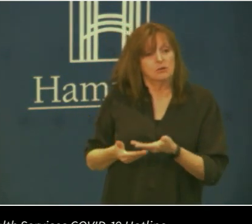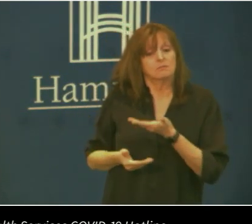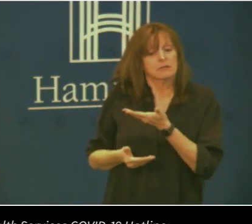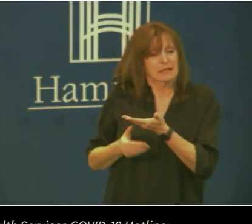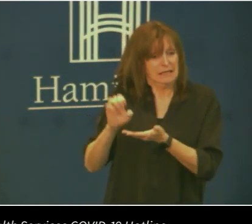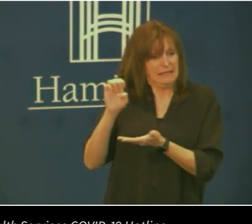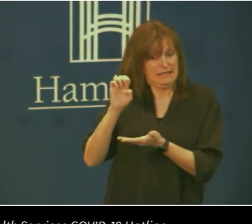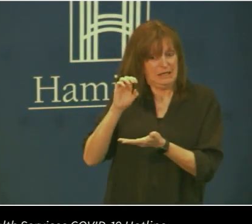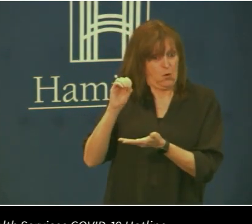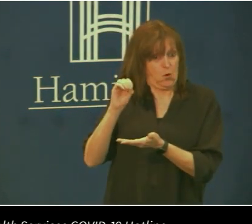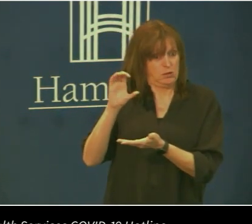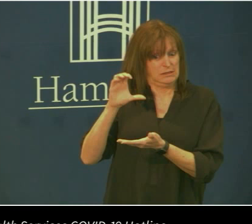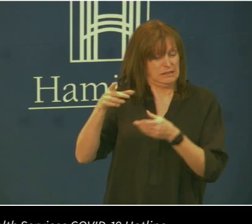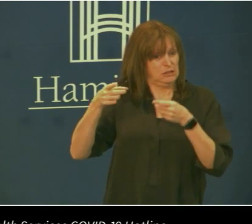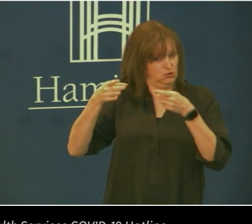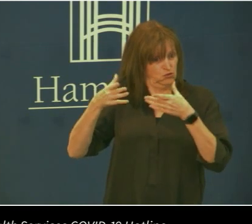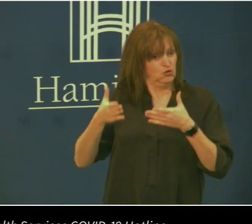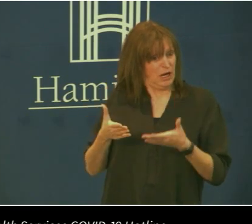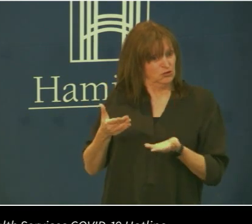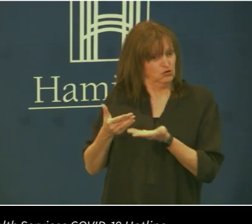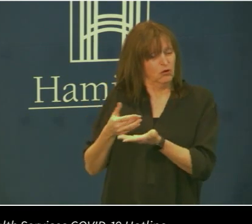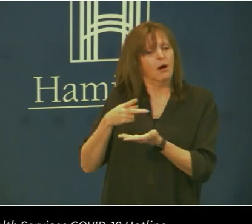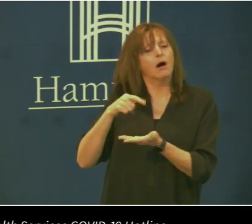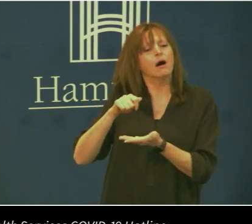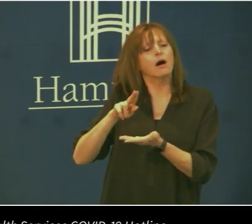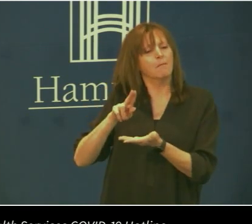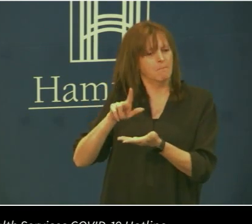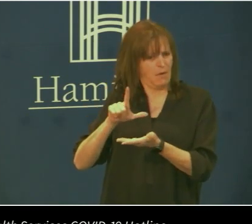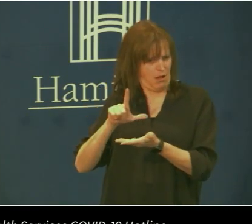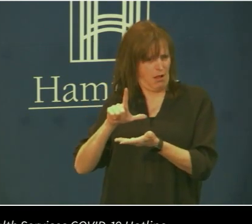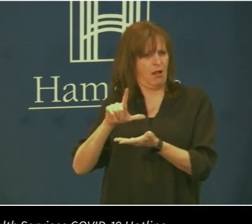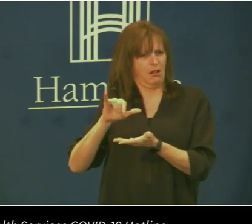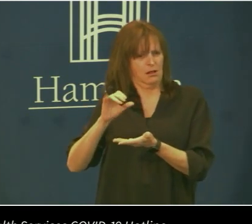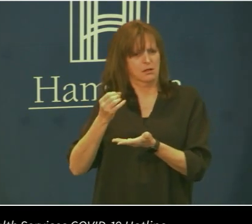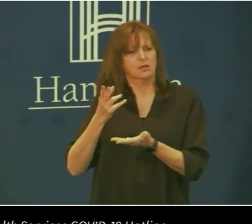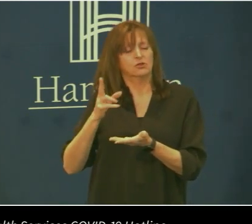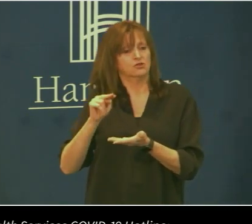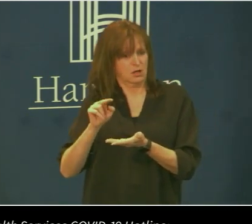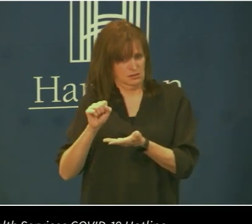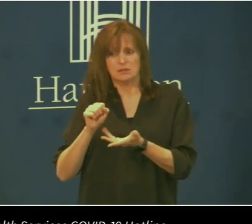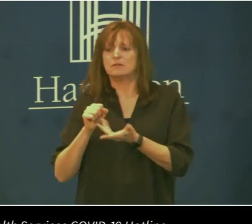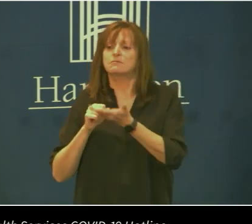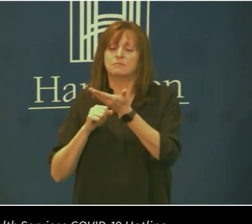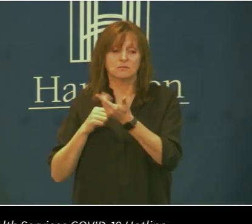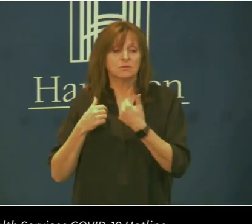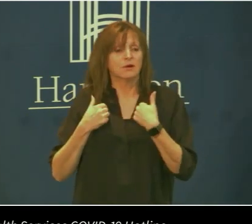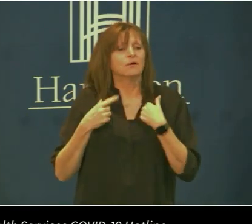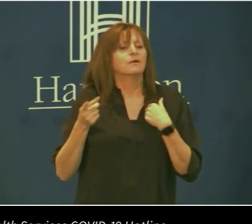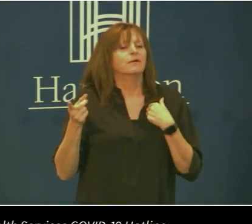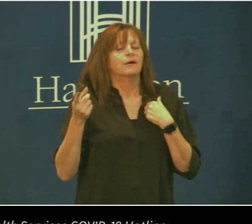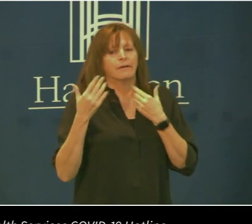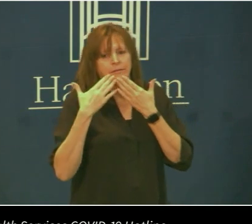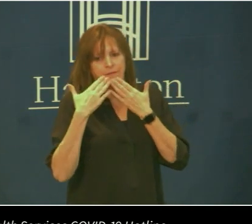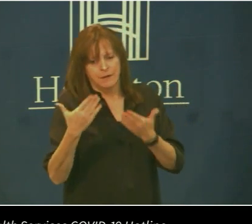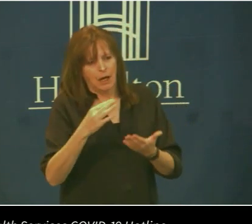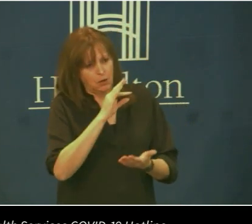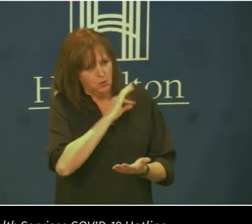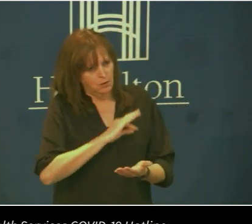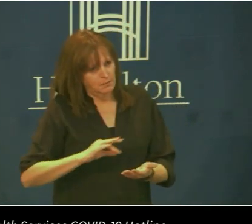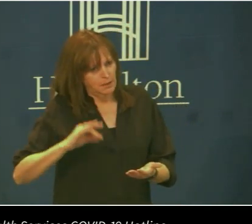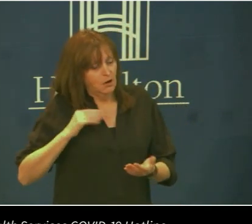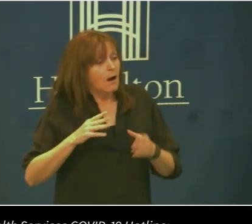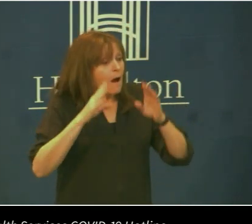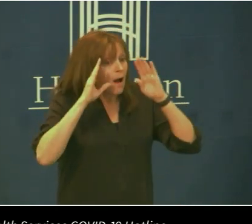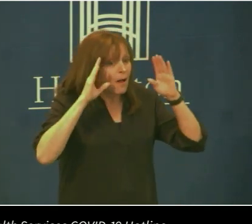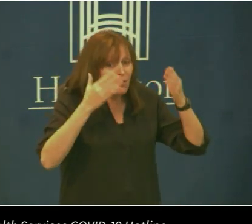much, Mr. Mayor, and good afternoon, everybody. Certainly one of the big questions I know that's on everybody's mind is exactly when